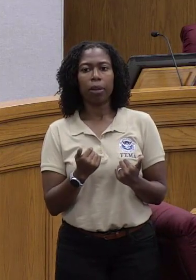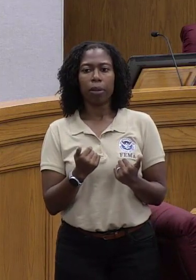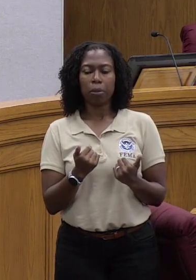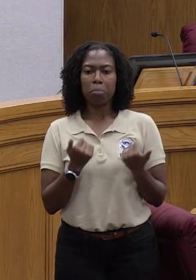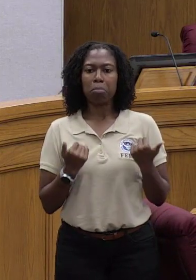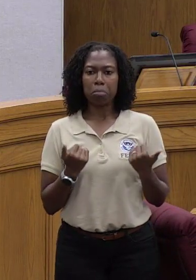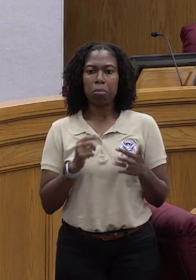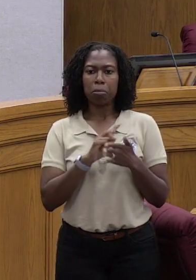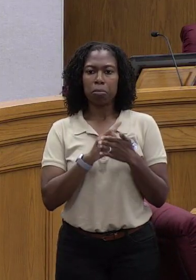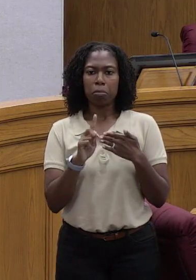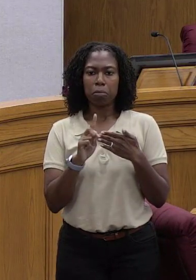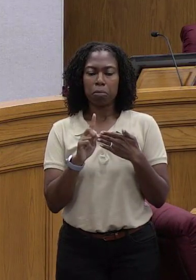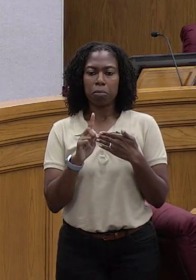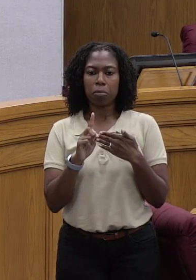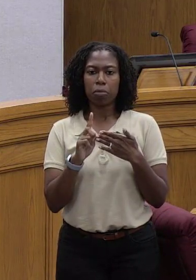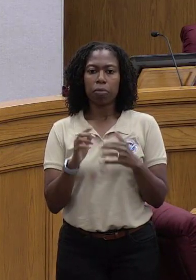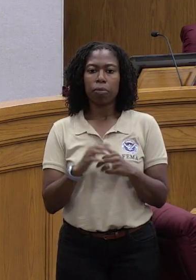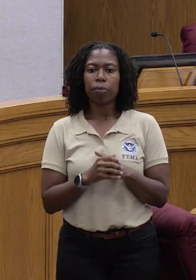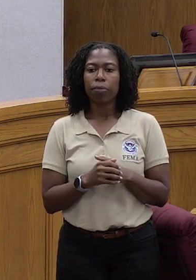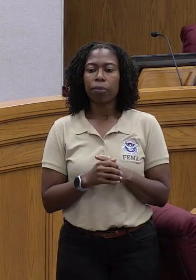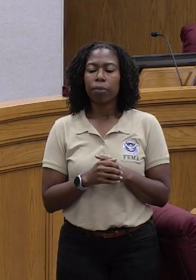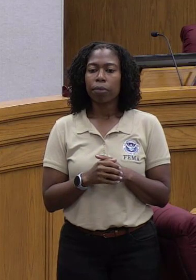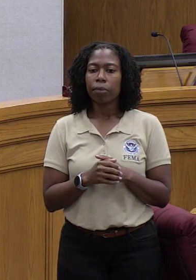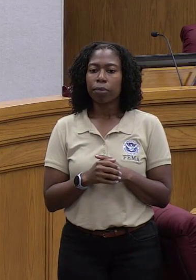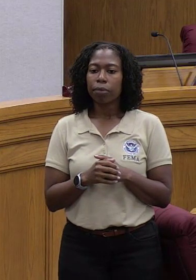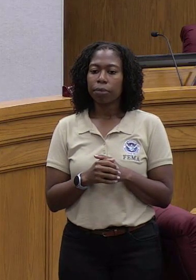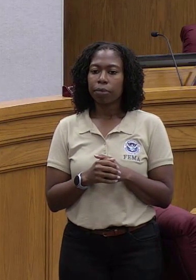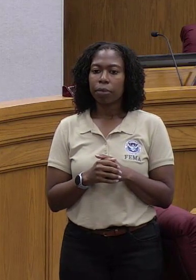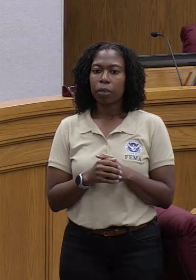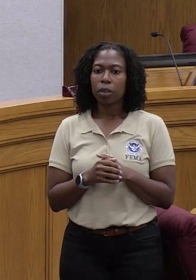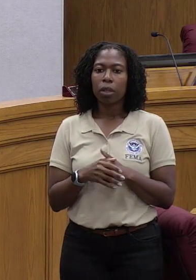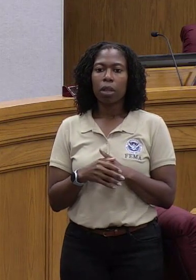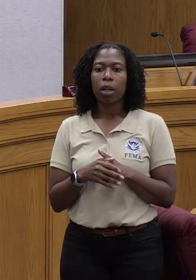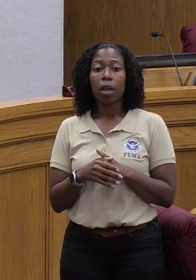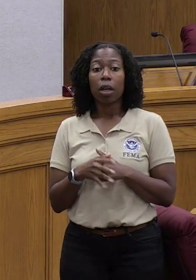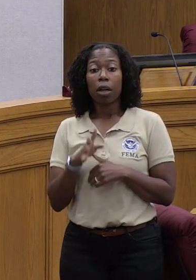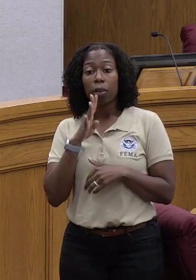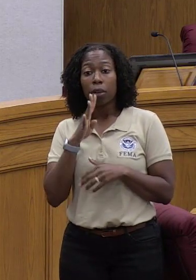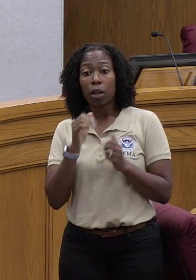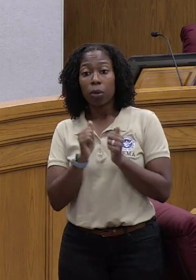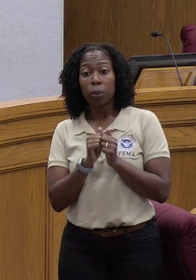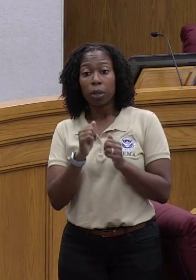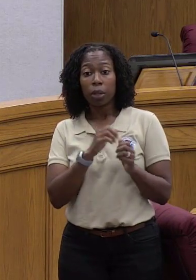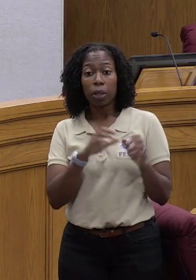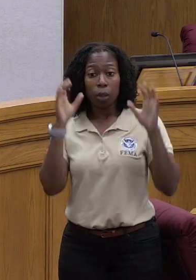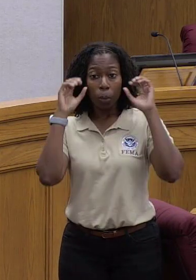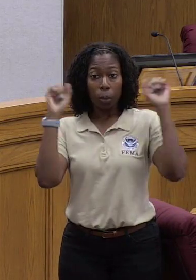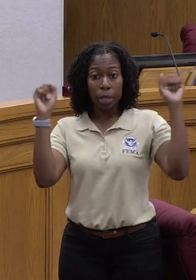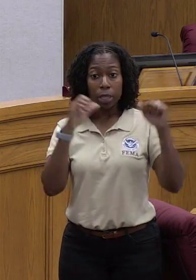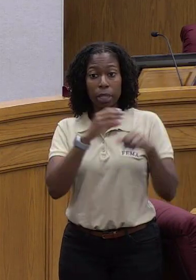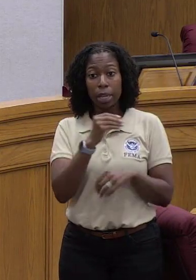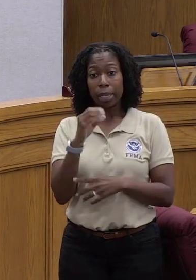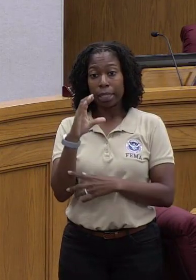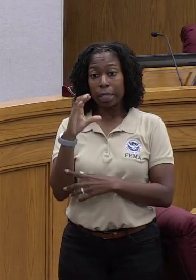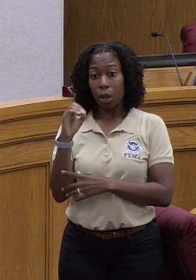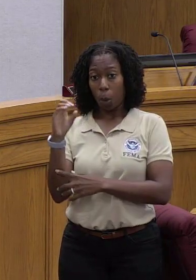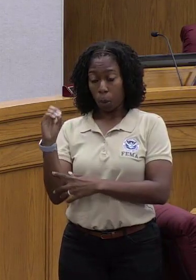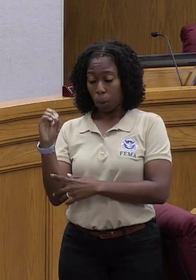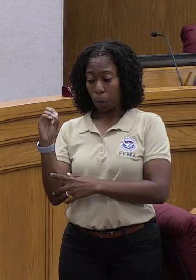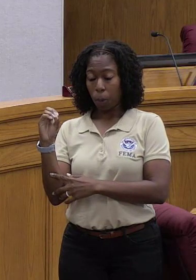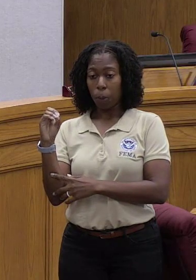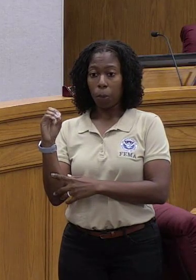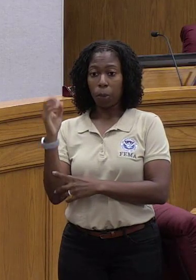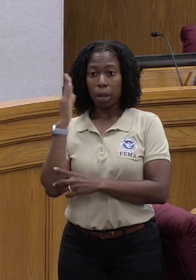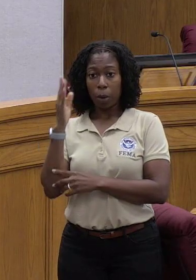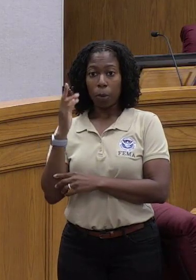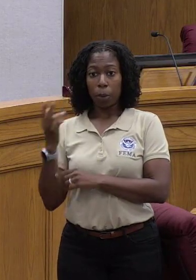this week. I've spoken with the president and COO who will be accompanying him, and he indicated that